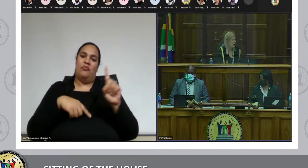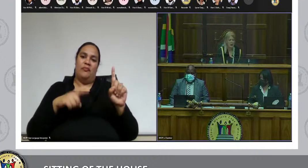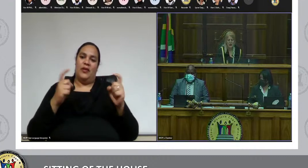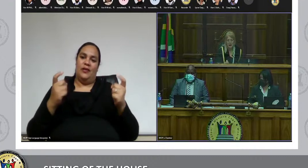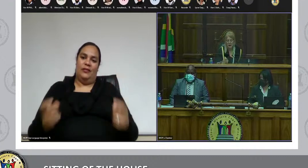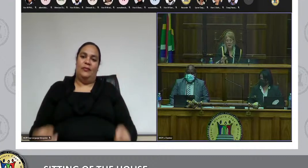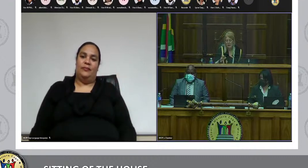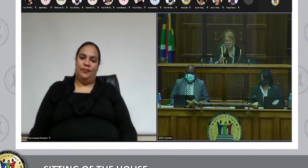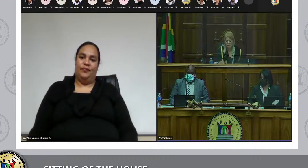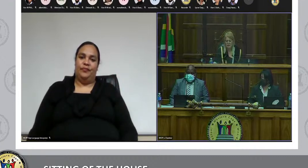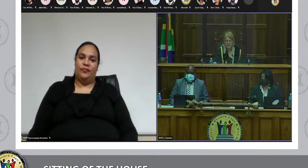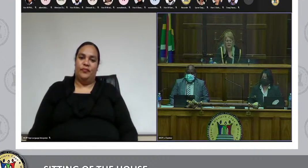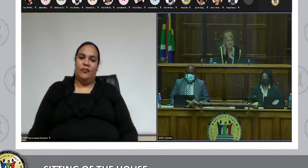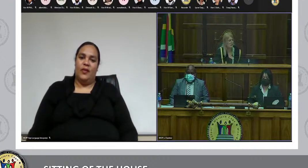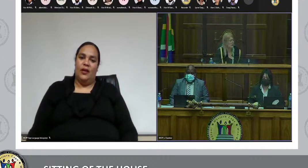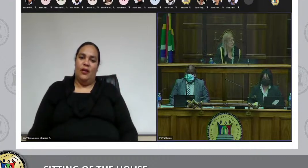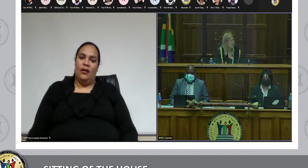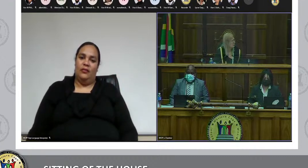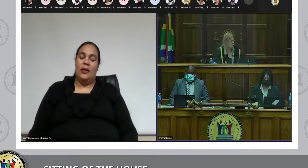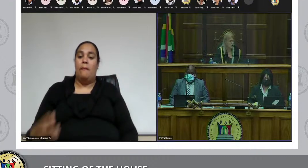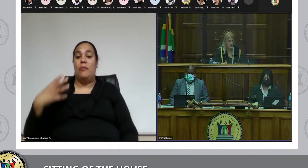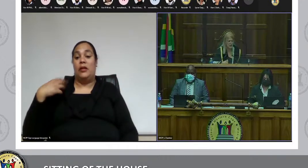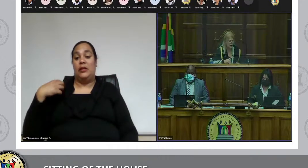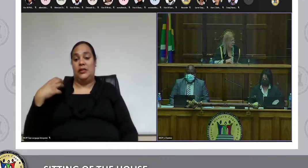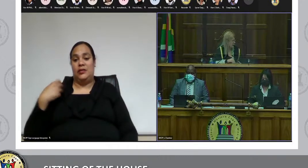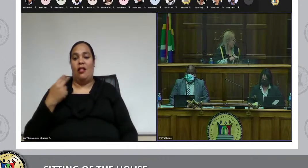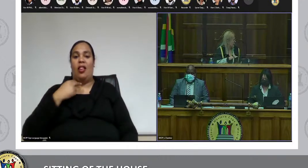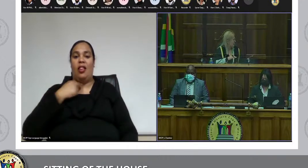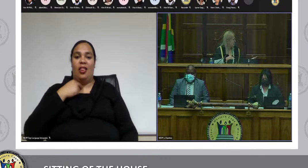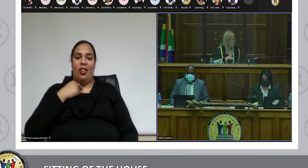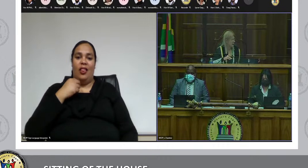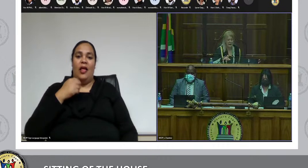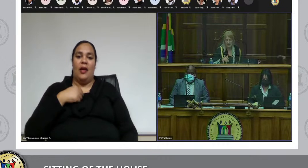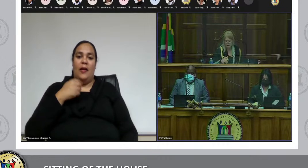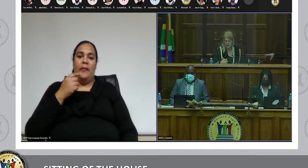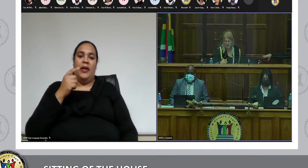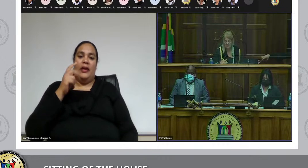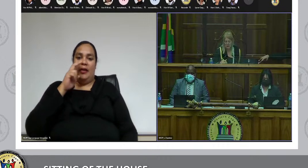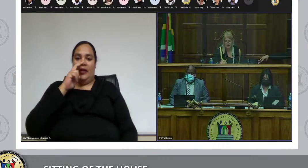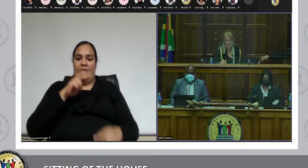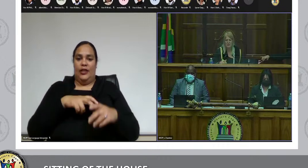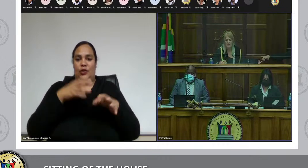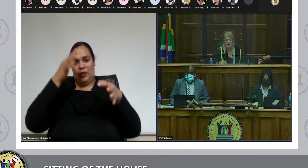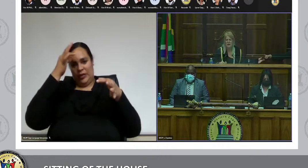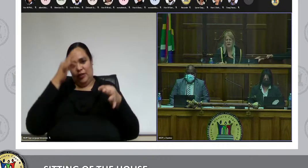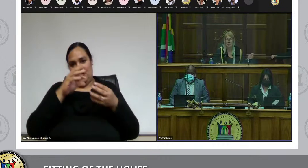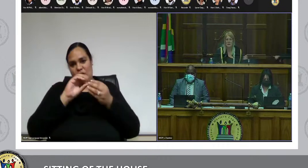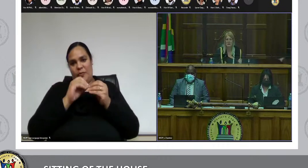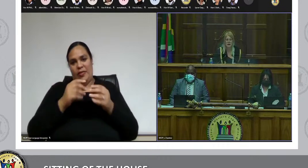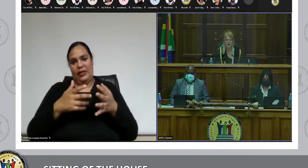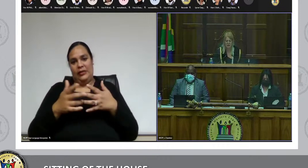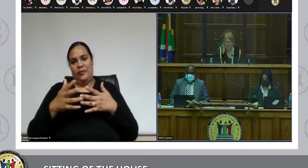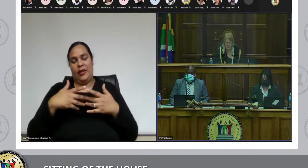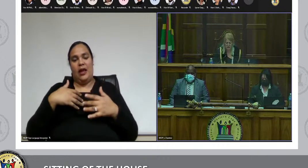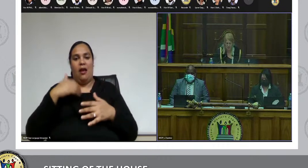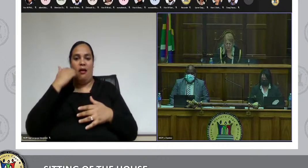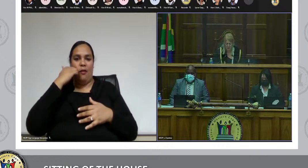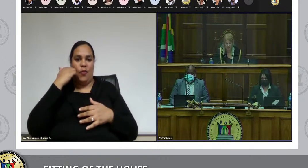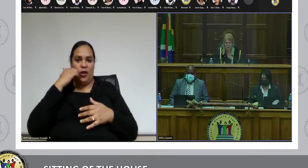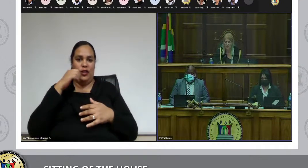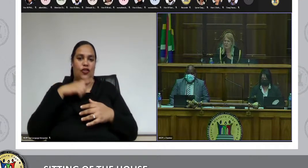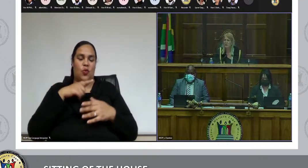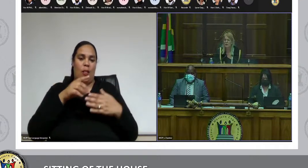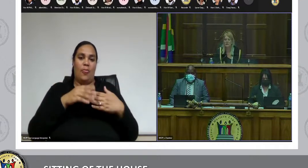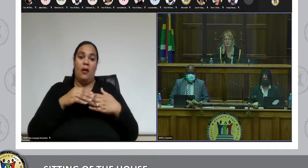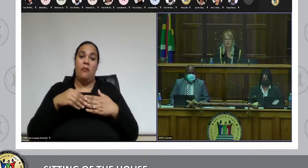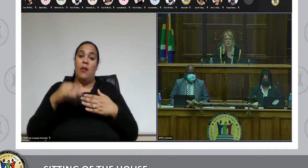Okay. Minister Simmers, unfortunately, I'm going to have to make a decision on this matter. I apologise because the